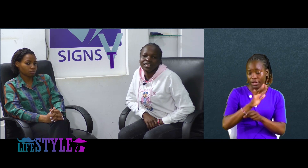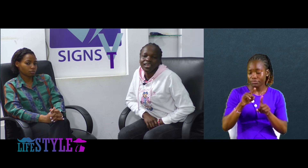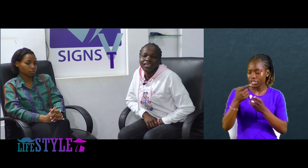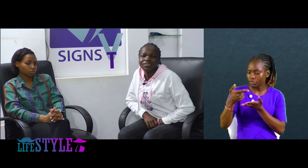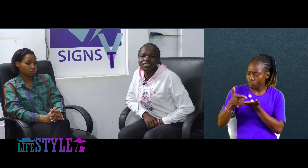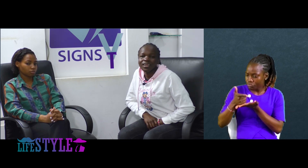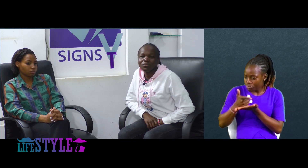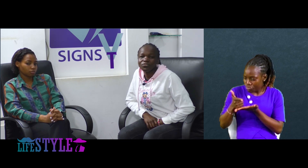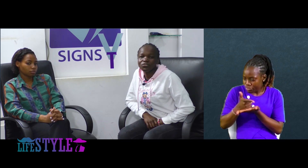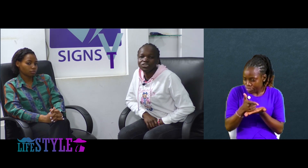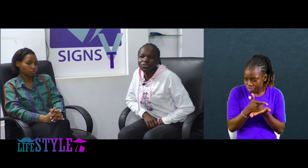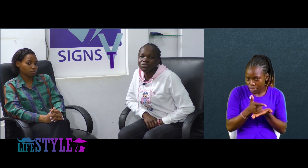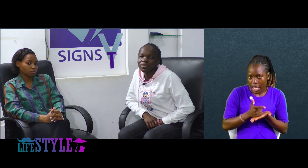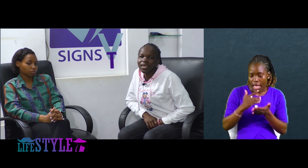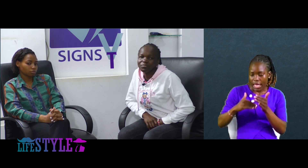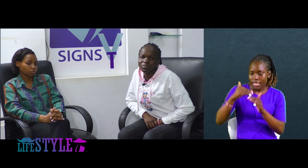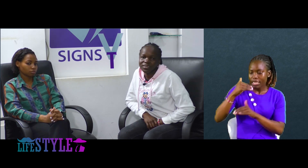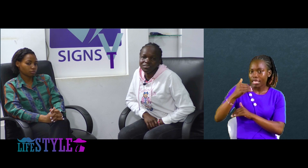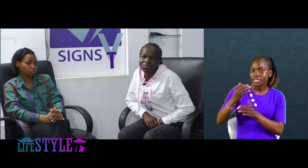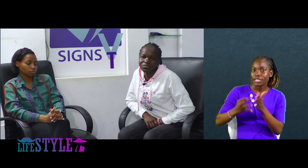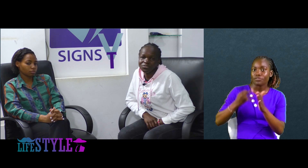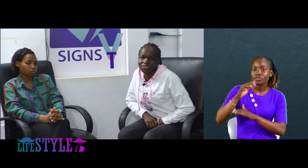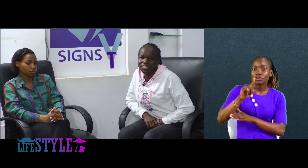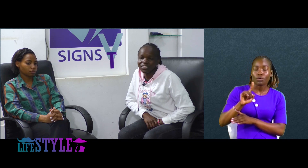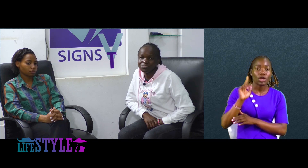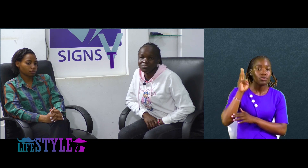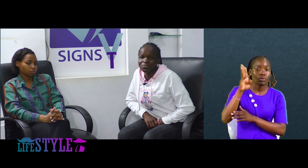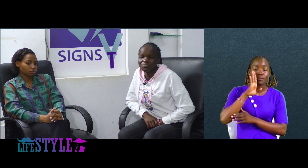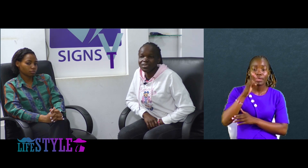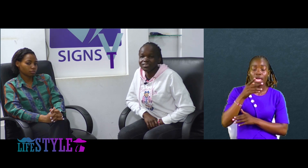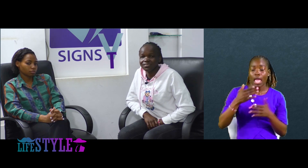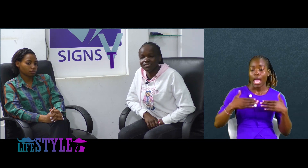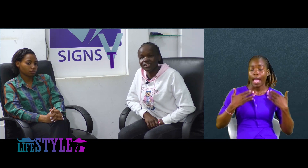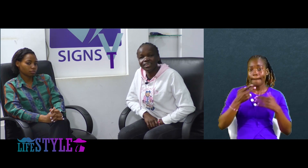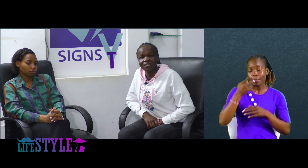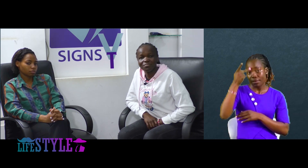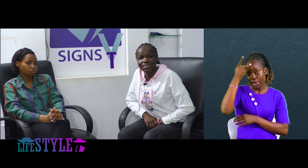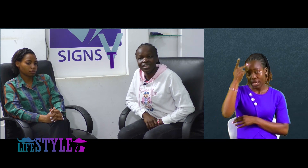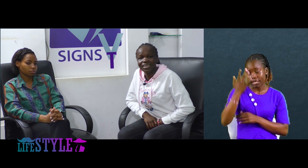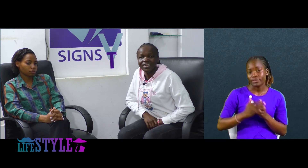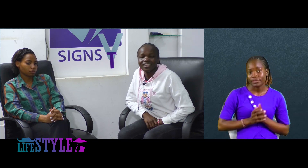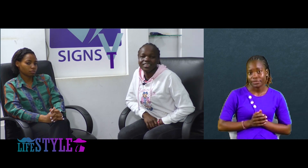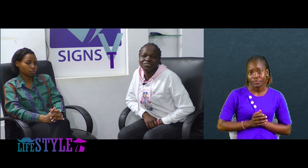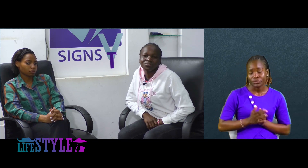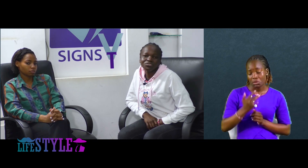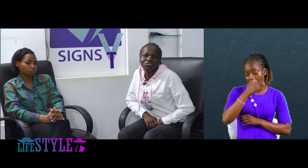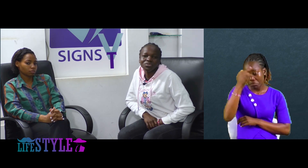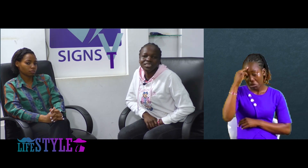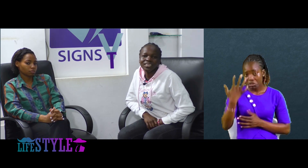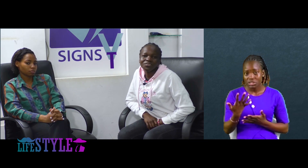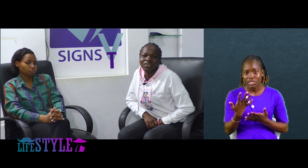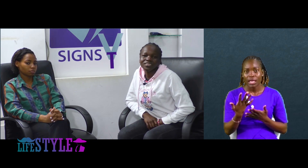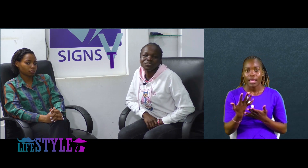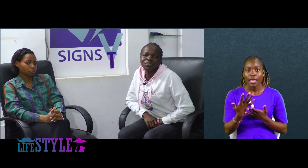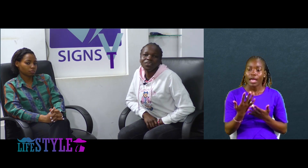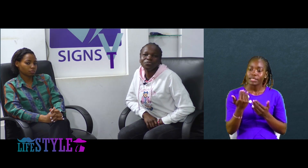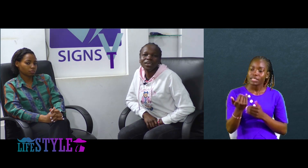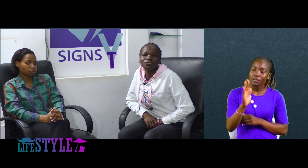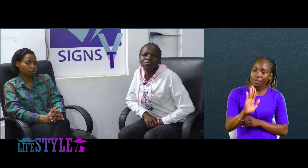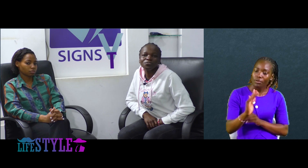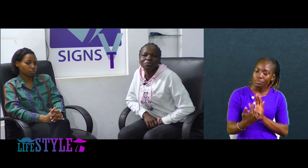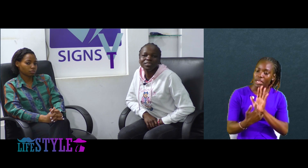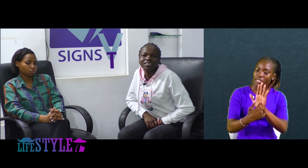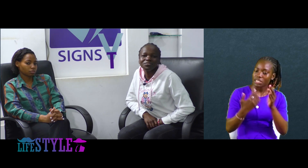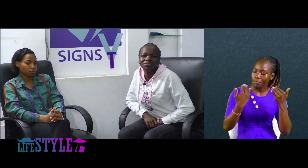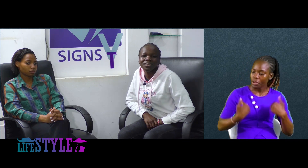cinematography, in the coming future you will be a happy parent, because your child maybe will be a screenwriter like me, writing good stories, and you